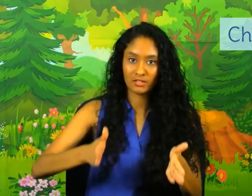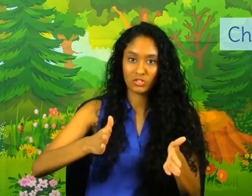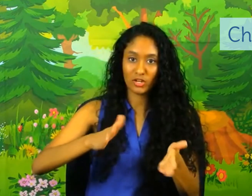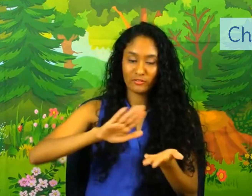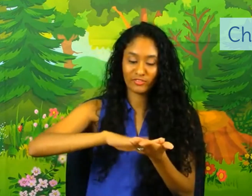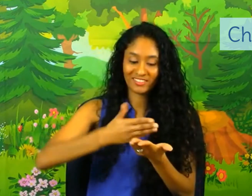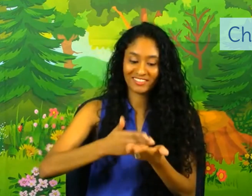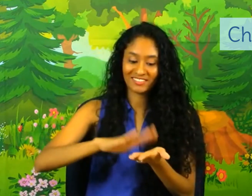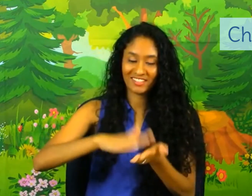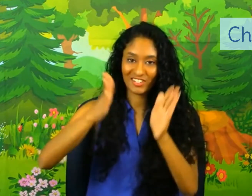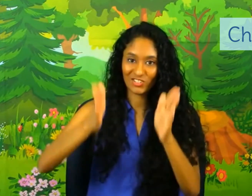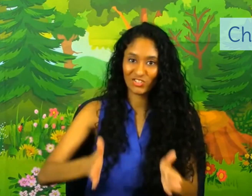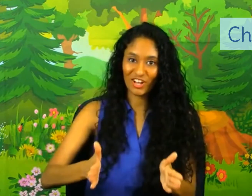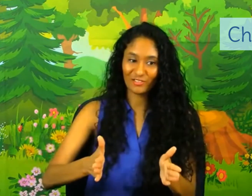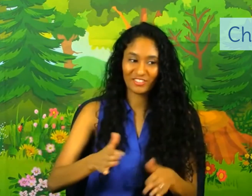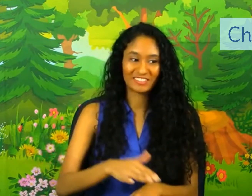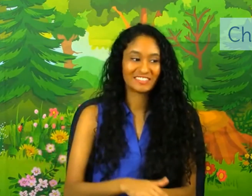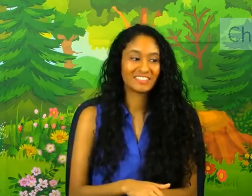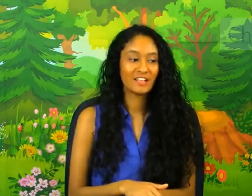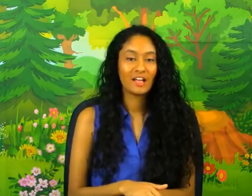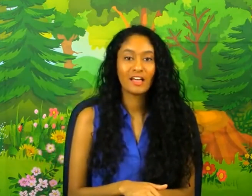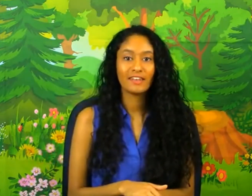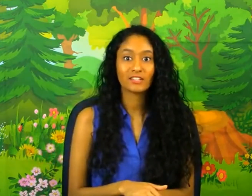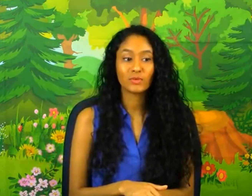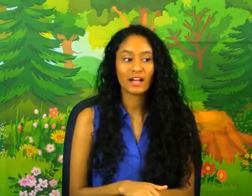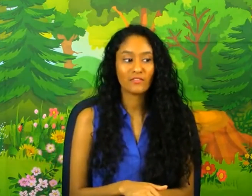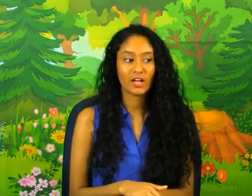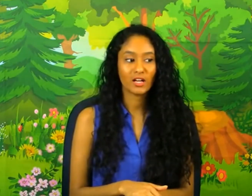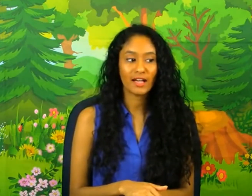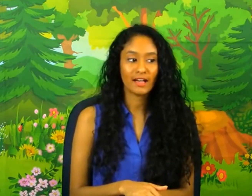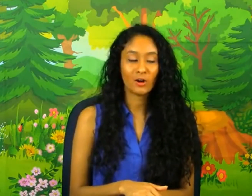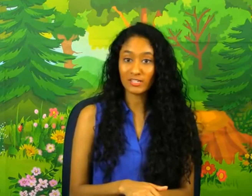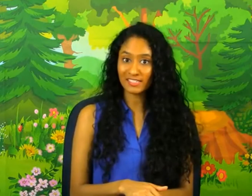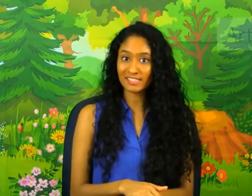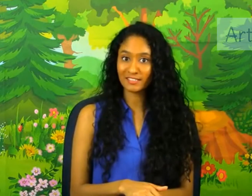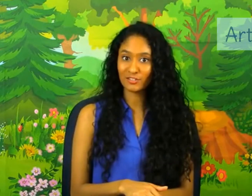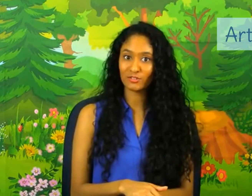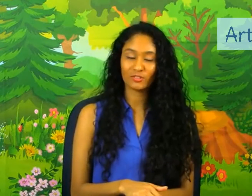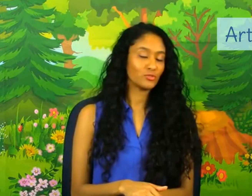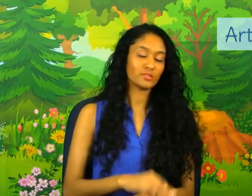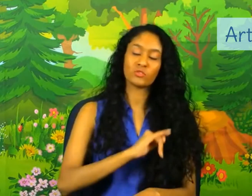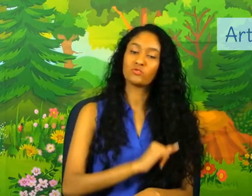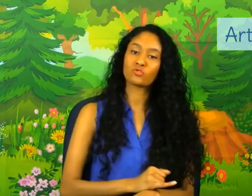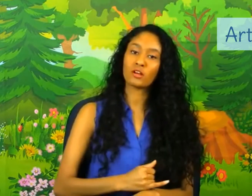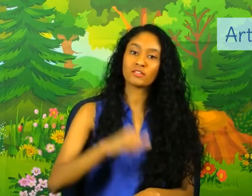Chef, chef. Next we have artist, so someone who draws. So we're gonna take